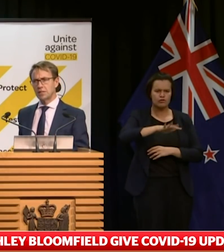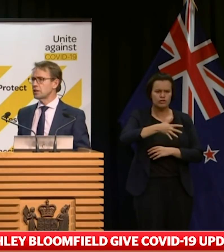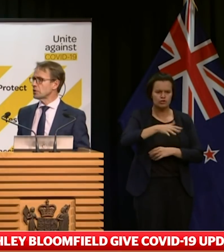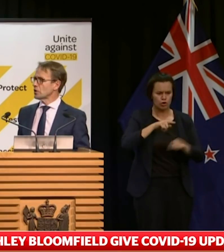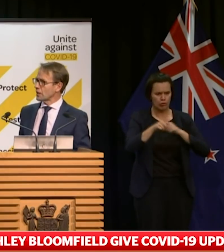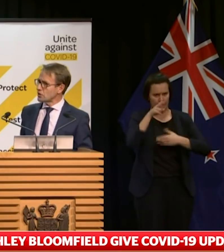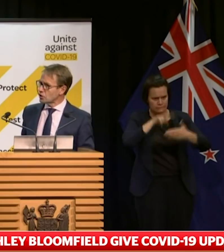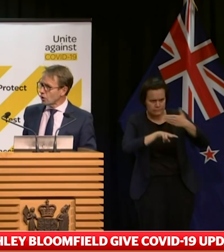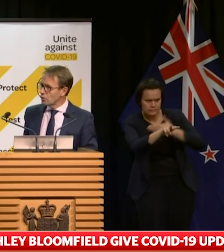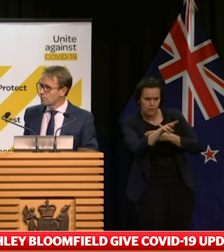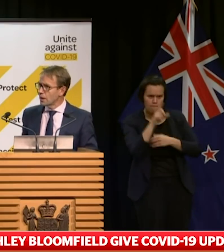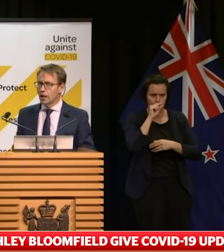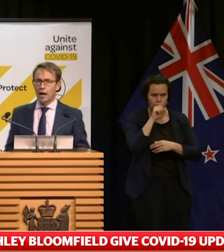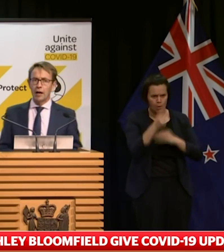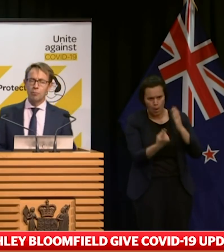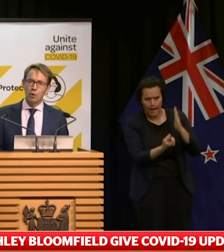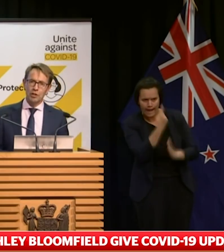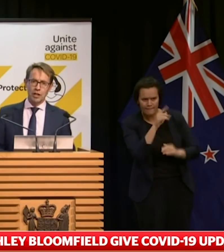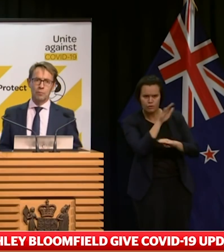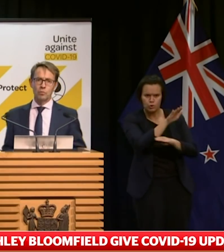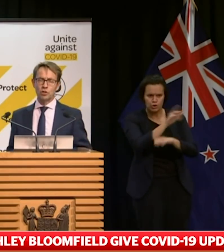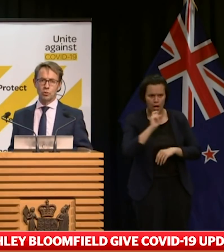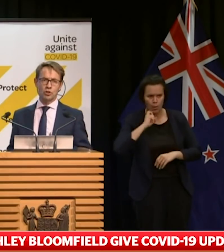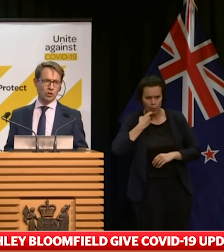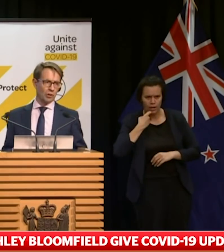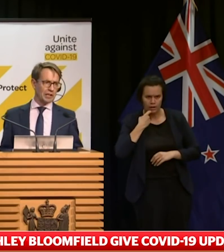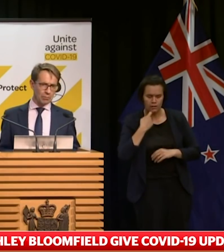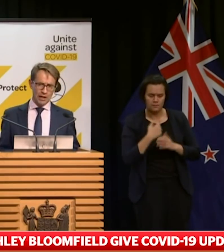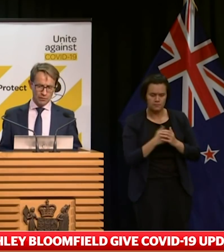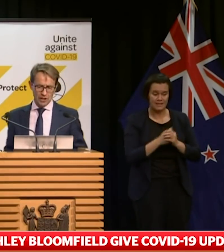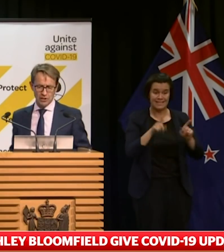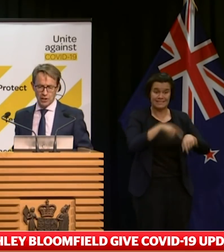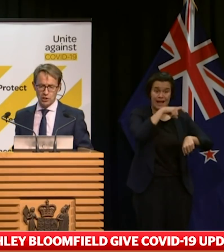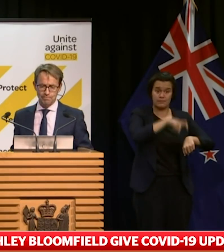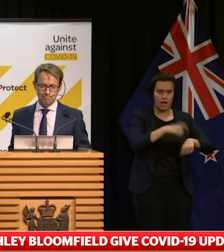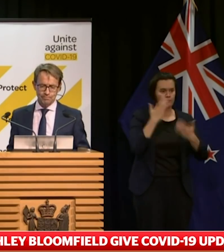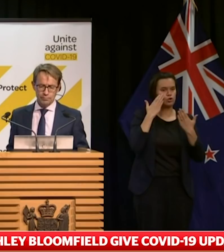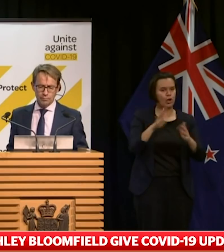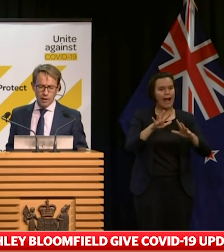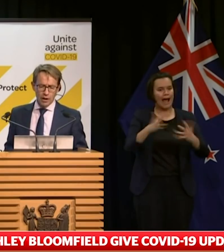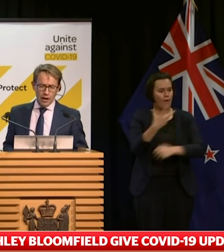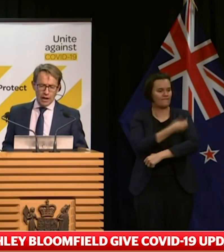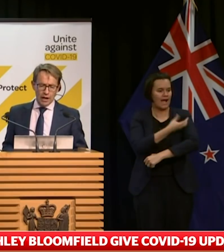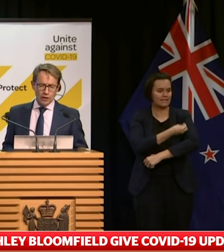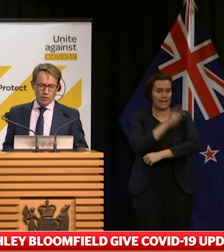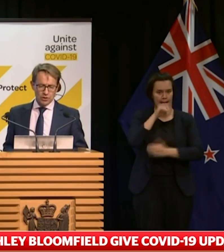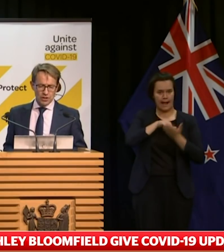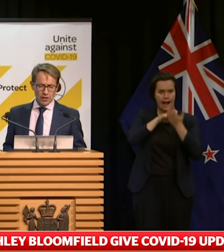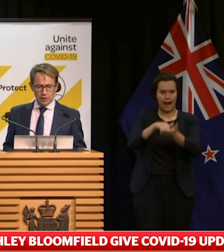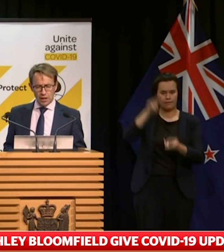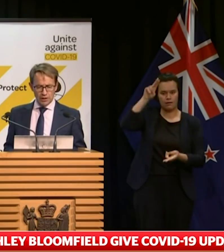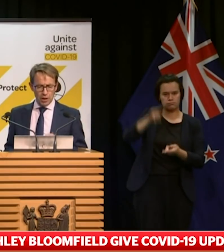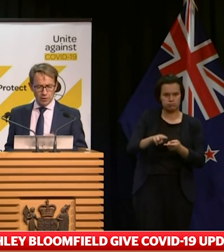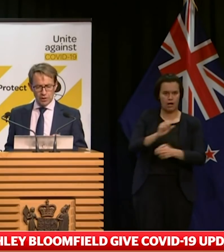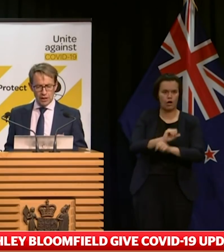think the case numbers are likely to go, with also showing the impact of vaccination. You can